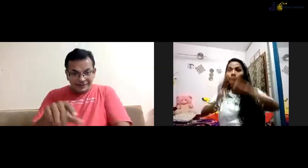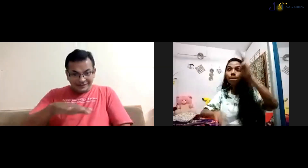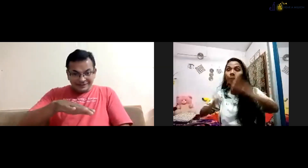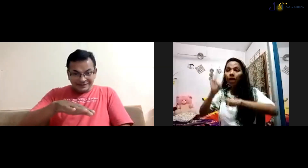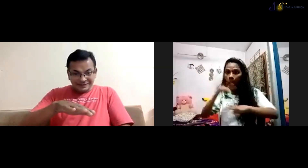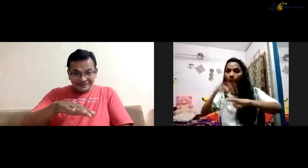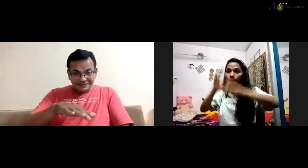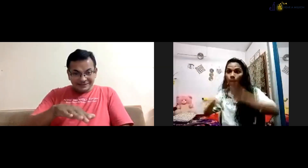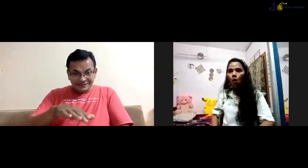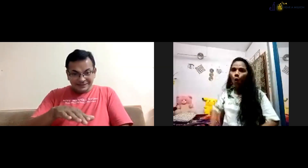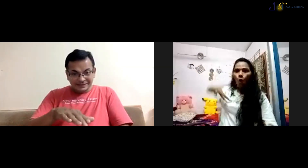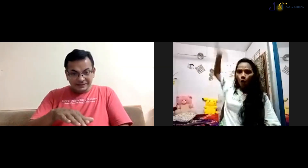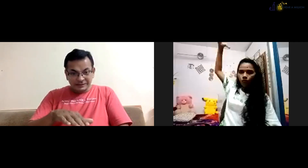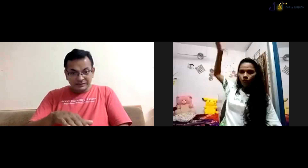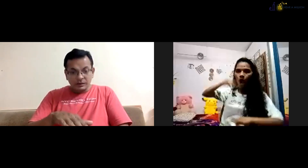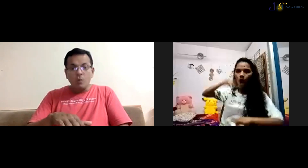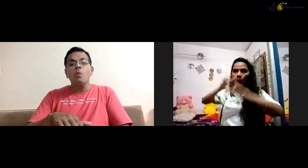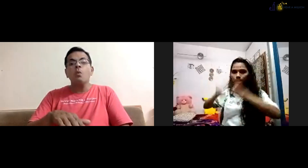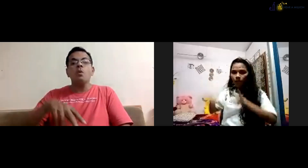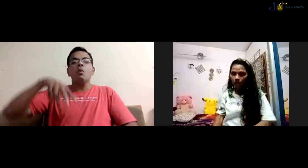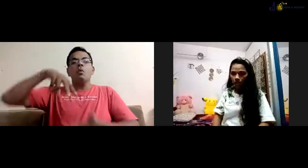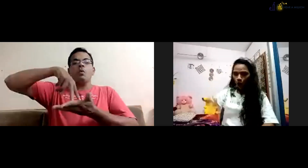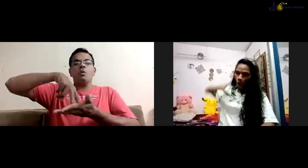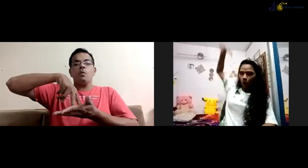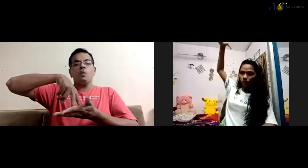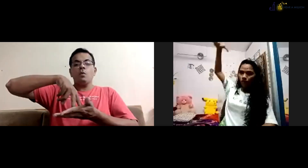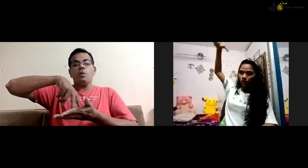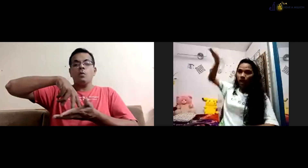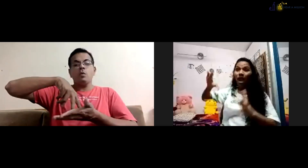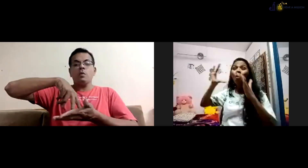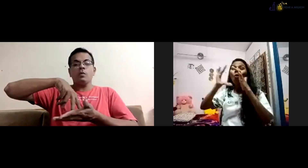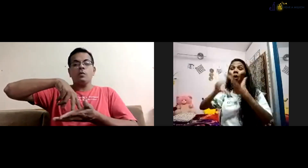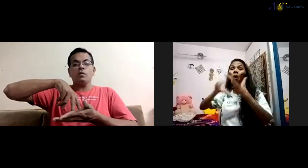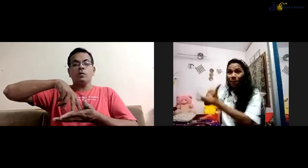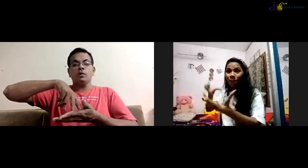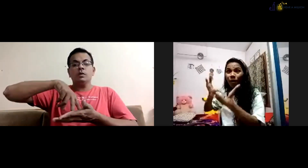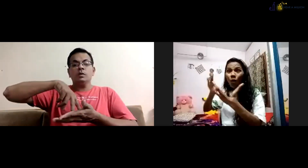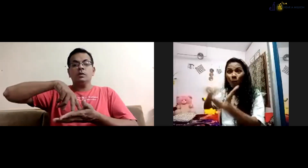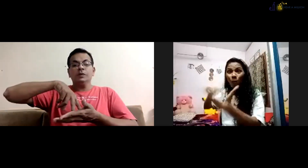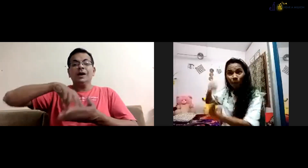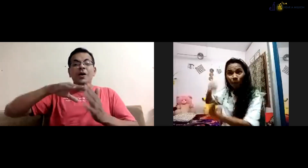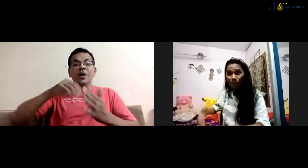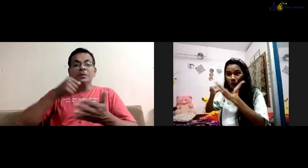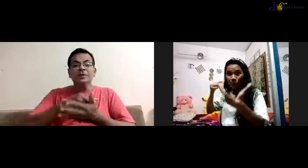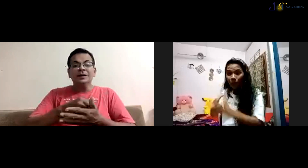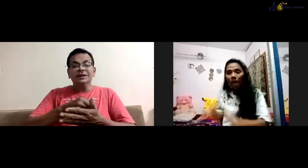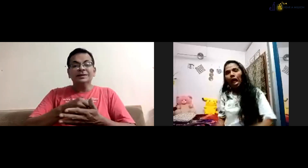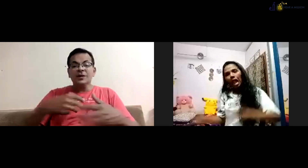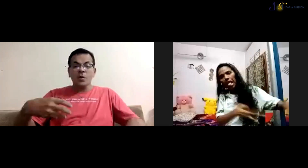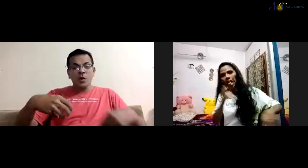Can you go once again? Yeah. So in our building, we have the multi-stored building.